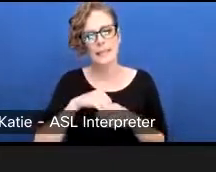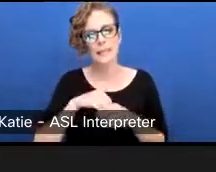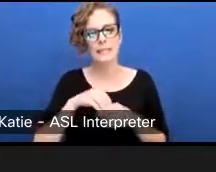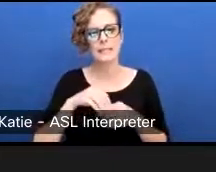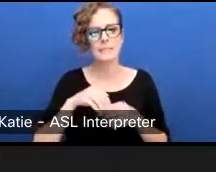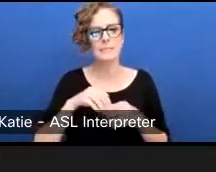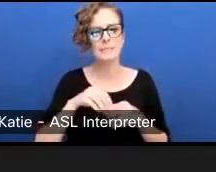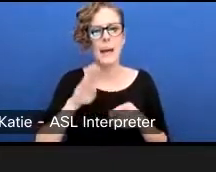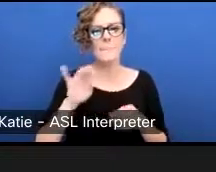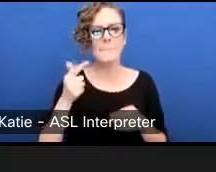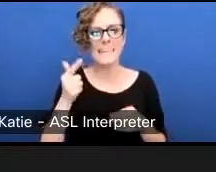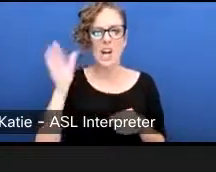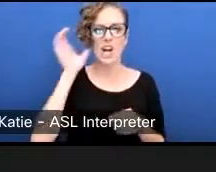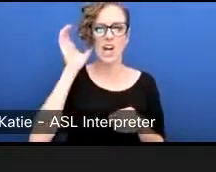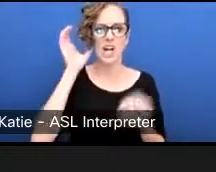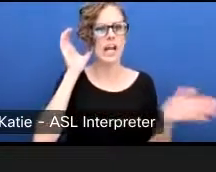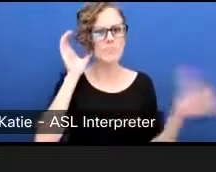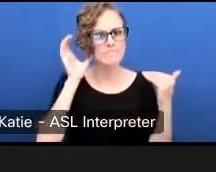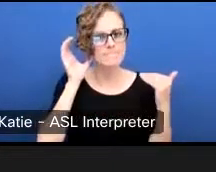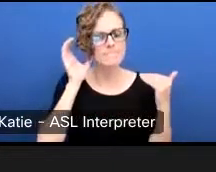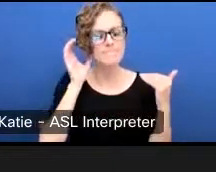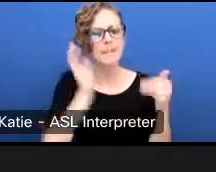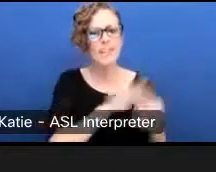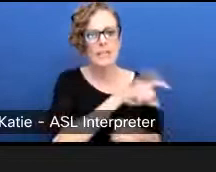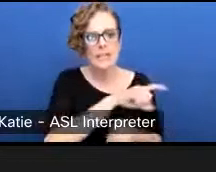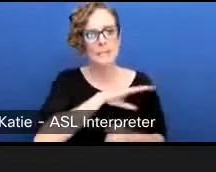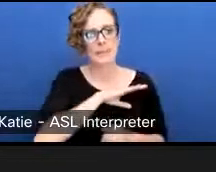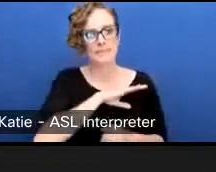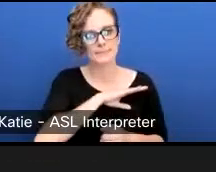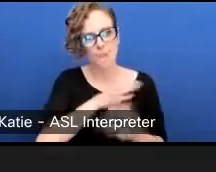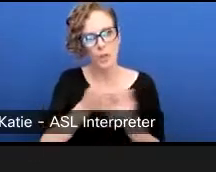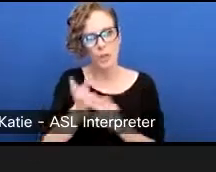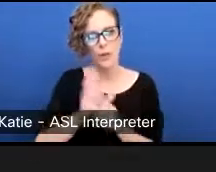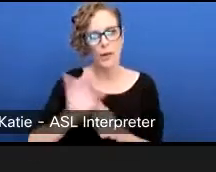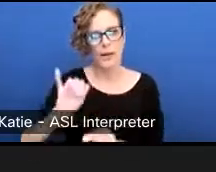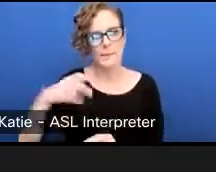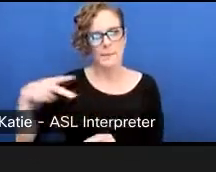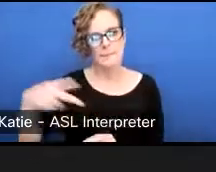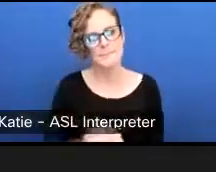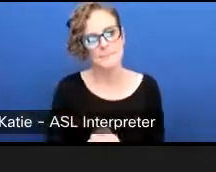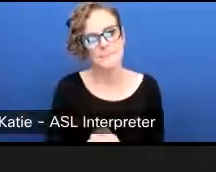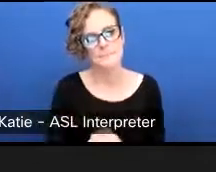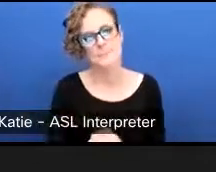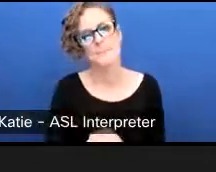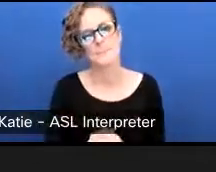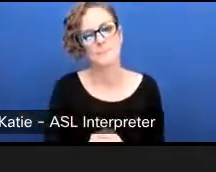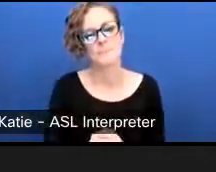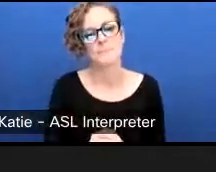being heard and getting their needs met through their IPP.